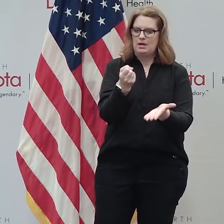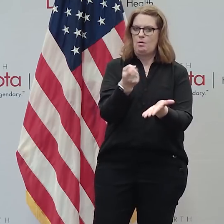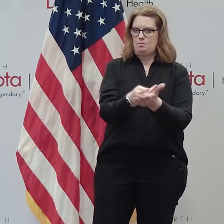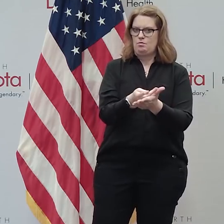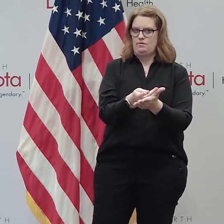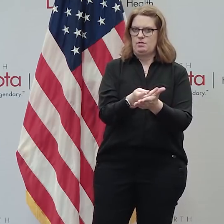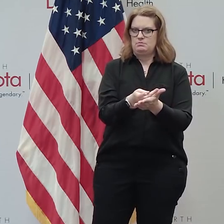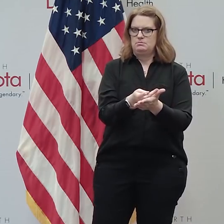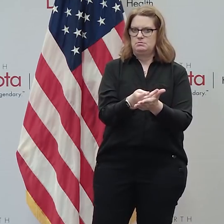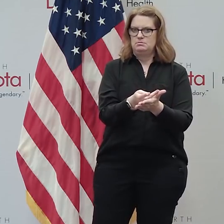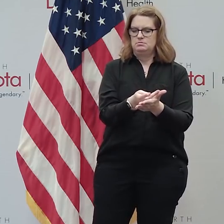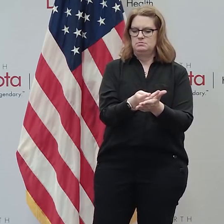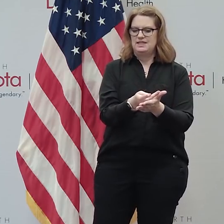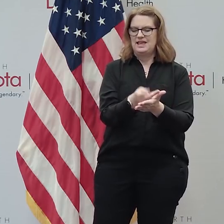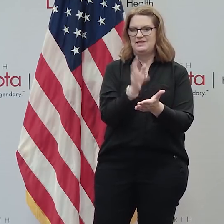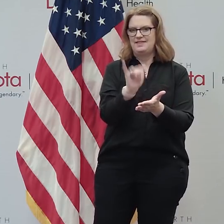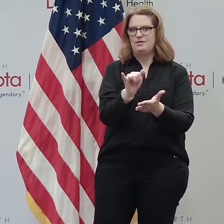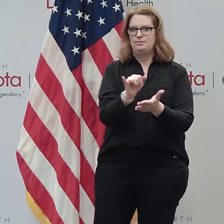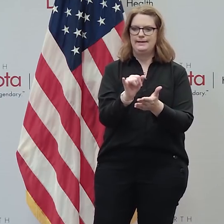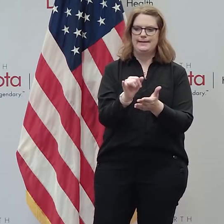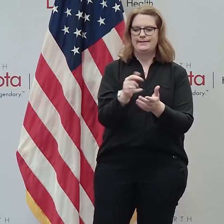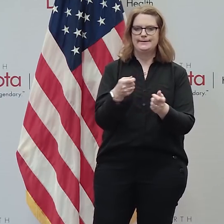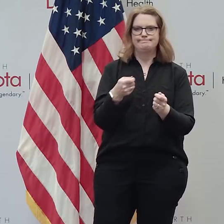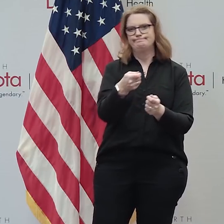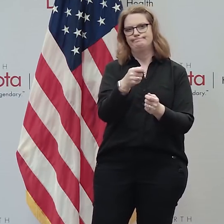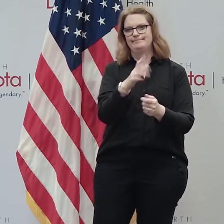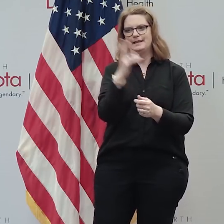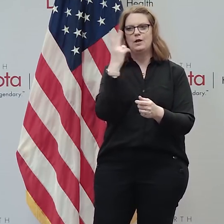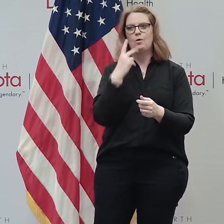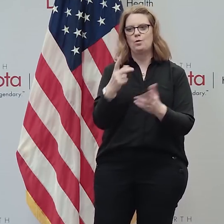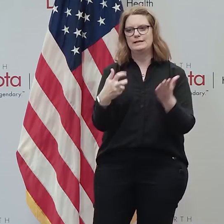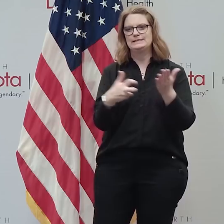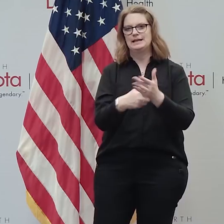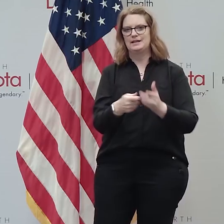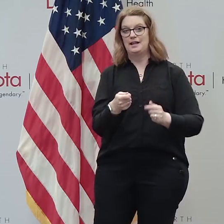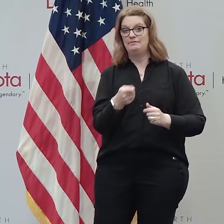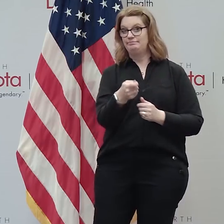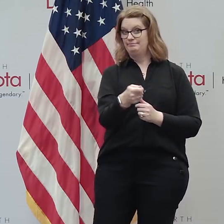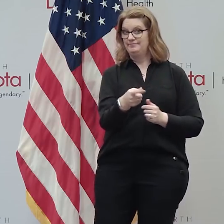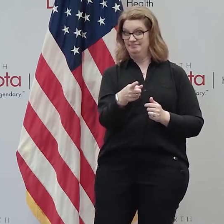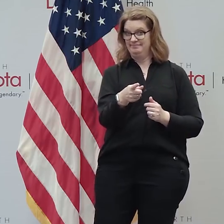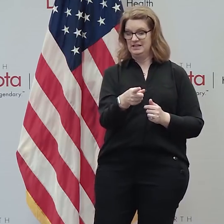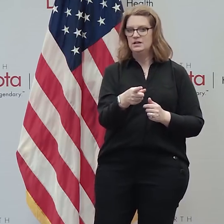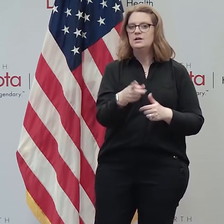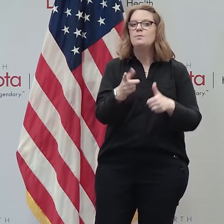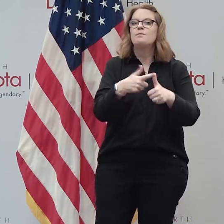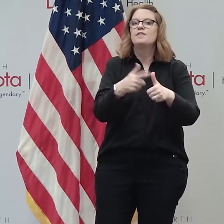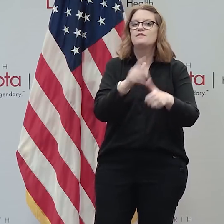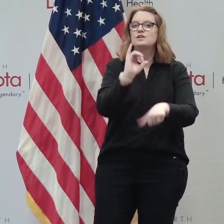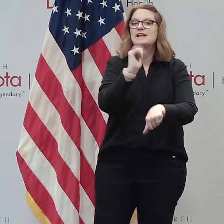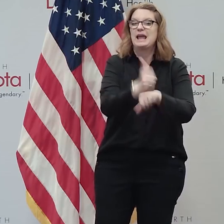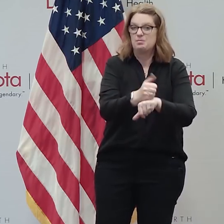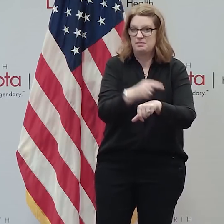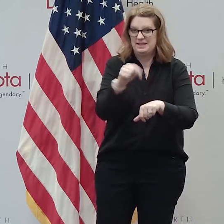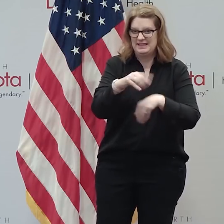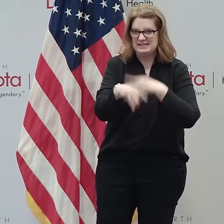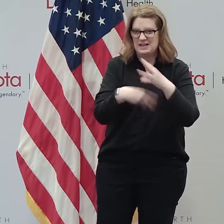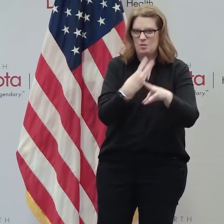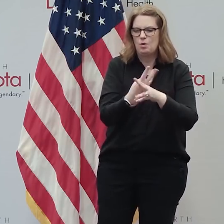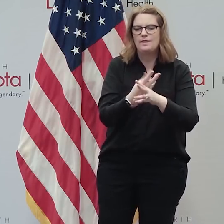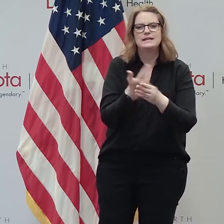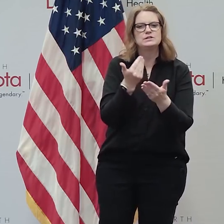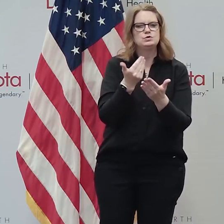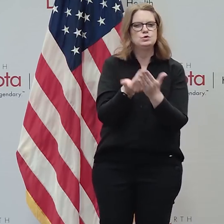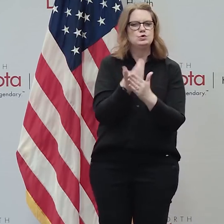of approval with the golden ticket from Apple or Google. And it is a goal to be among the first to implement in the world to implement this new